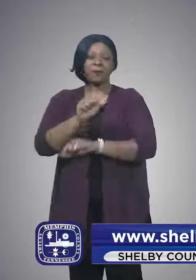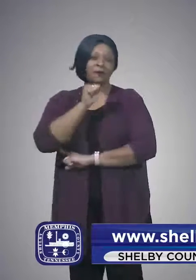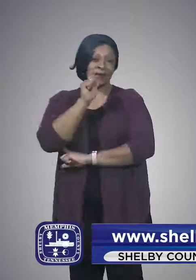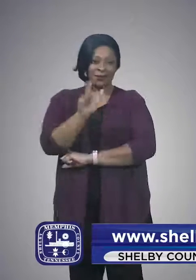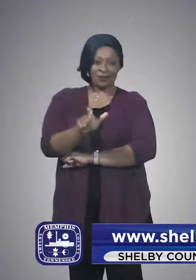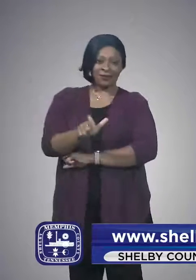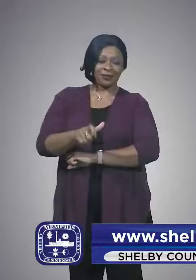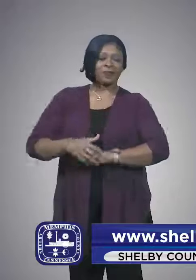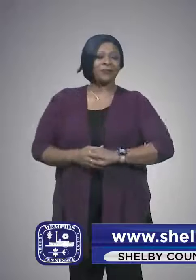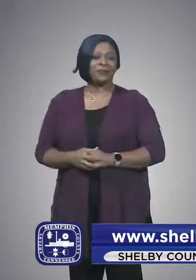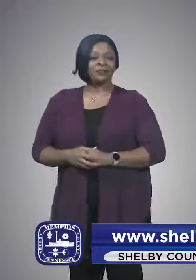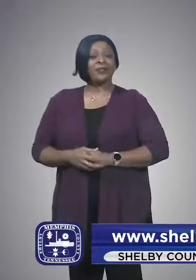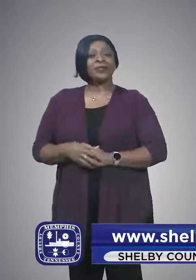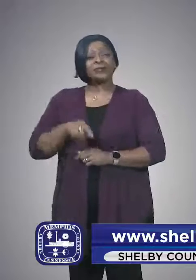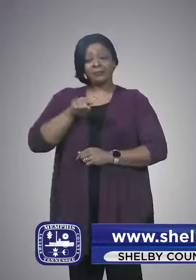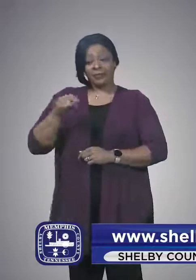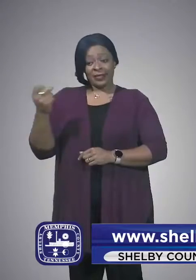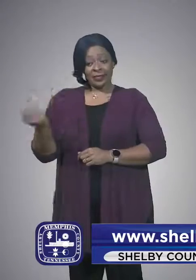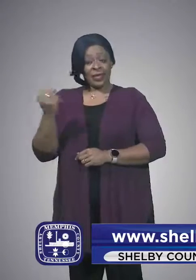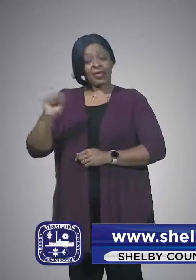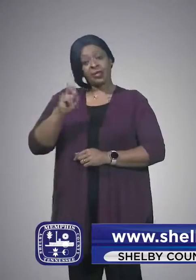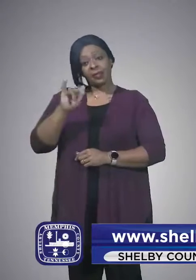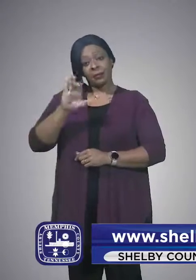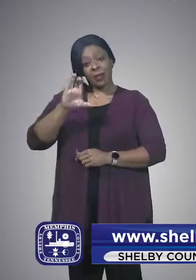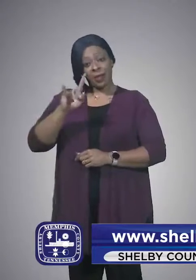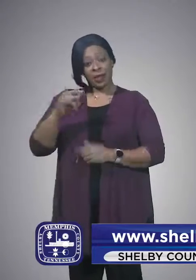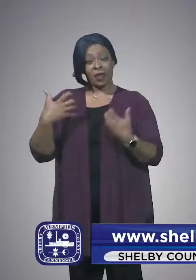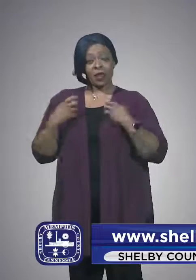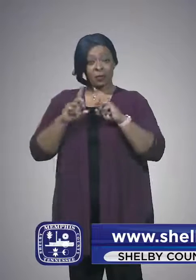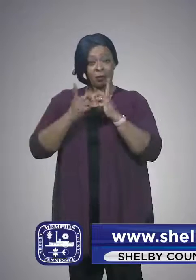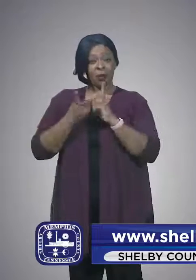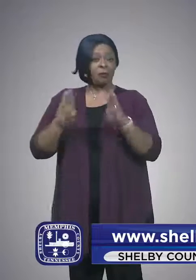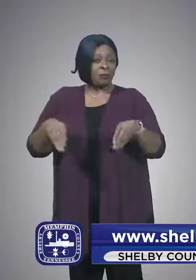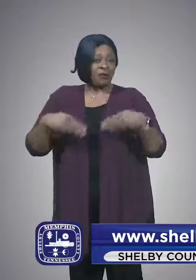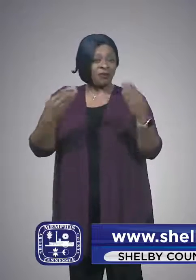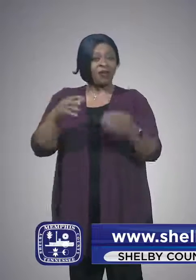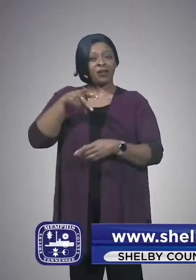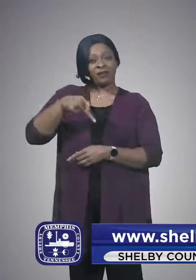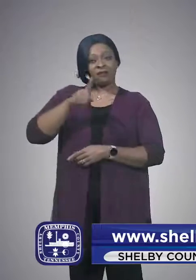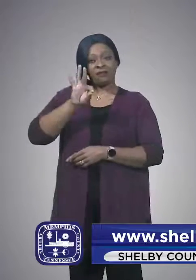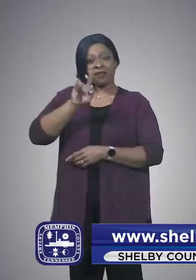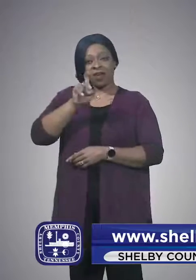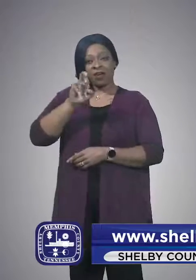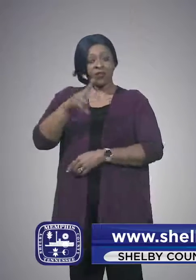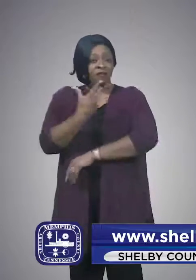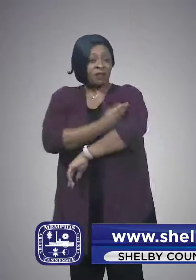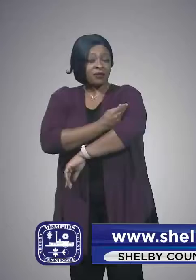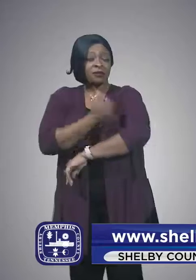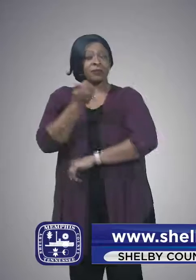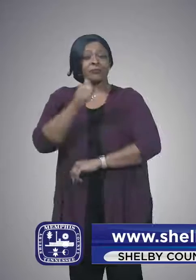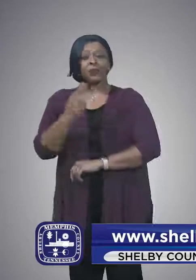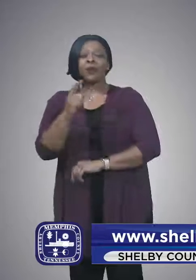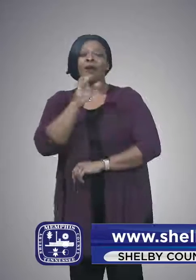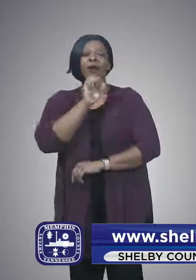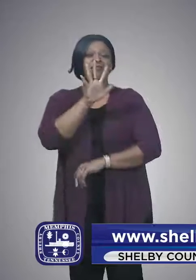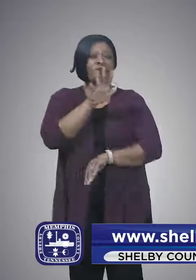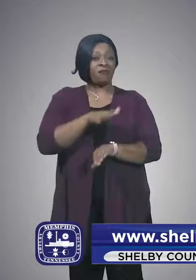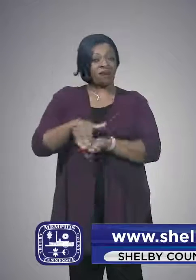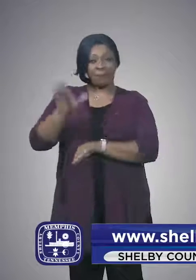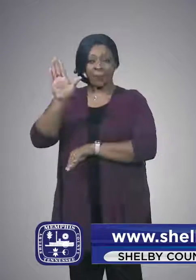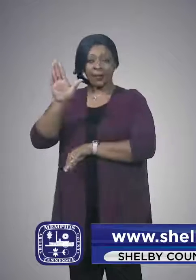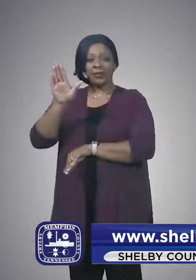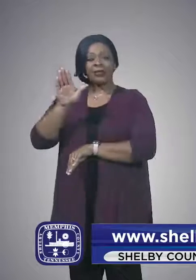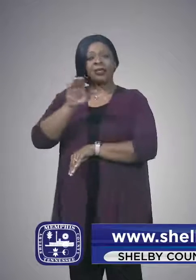needed. This Saturday, the Shelby County Health Department will provide Pfizer vaccines to anyone age 5 and older